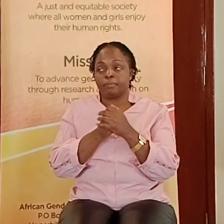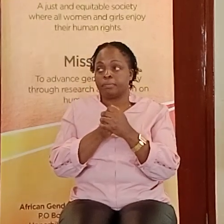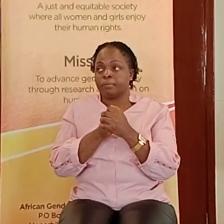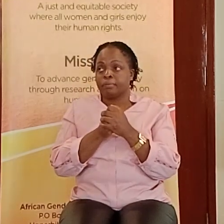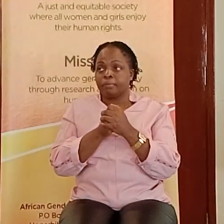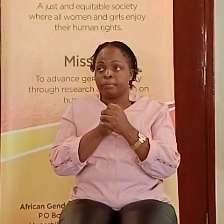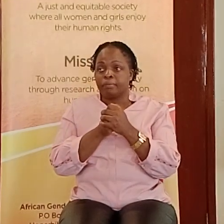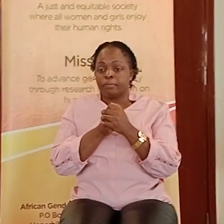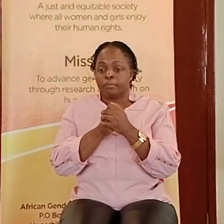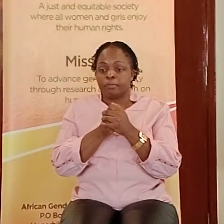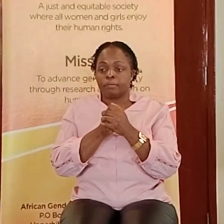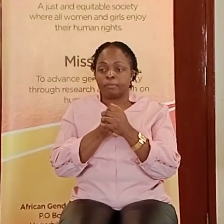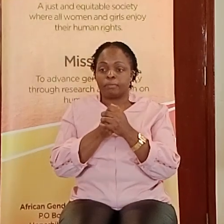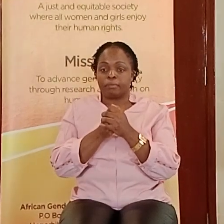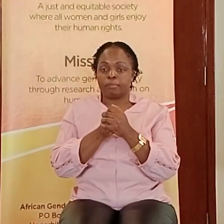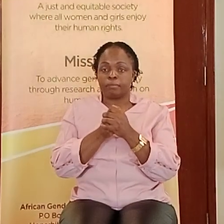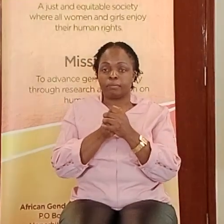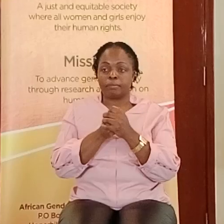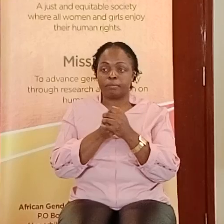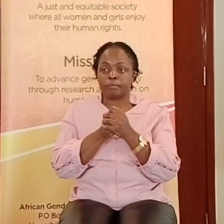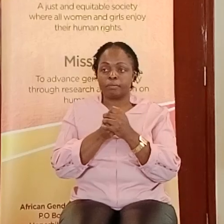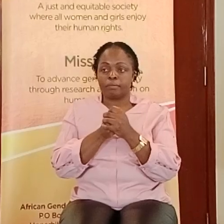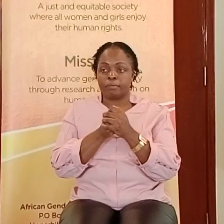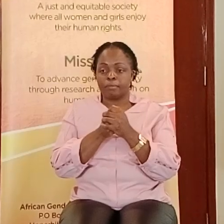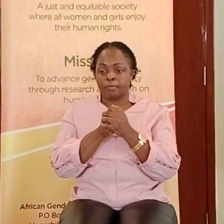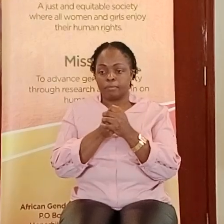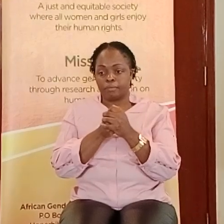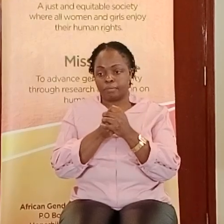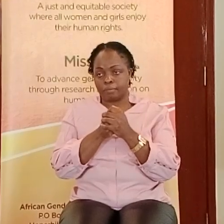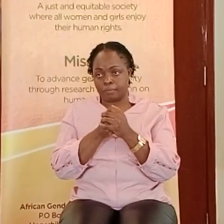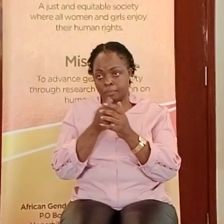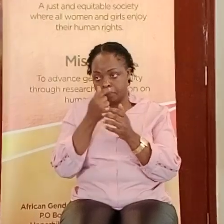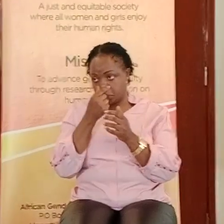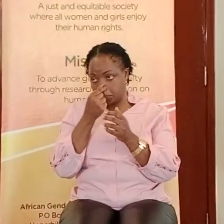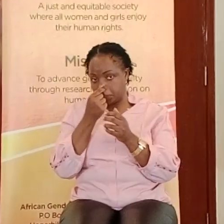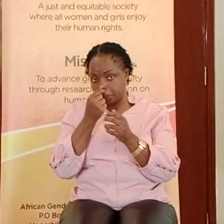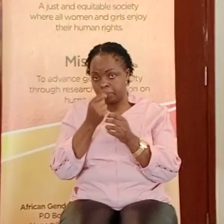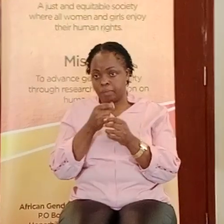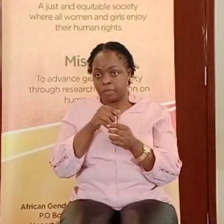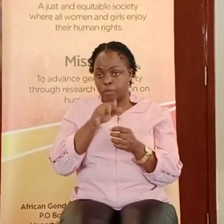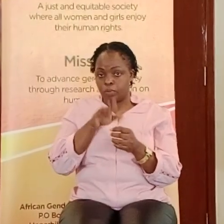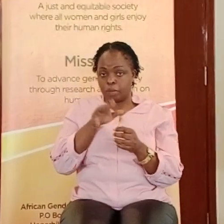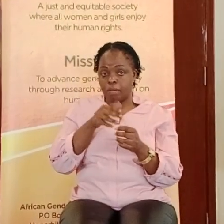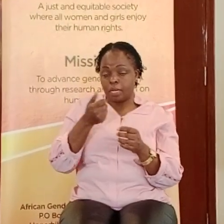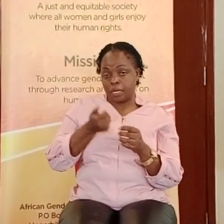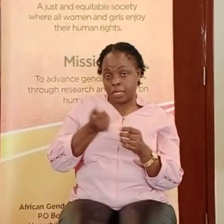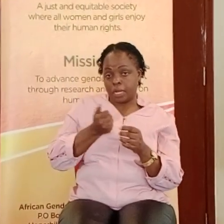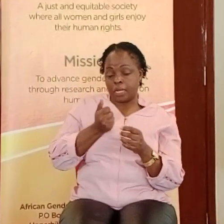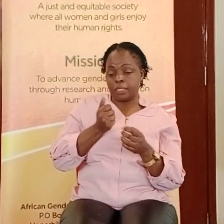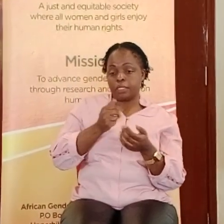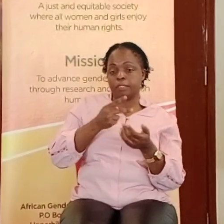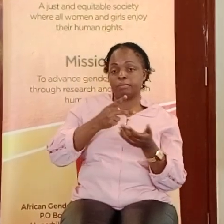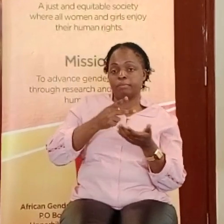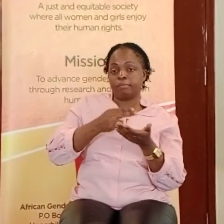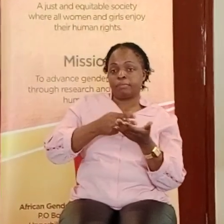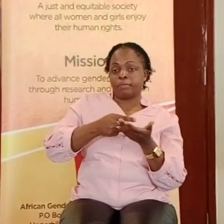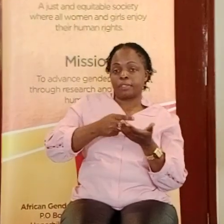Women and girls experience the greatest impact of climate change, which amplifies existing